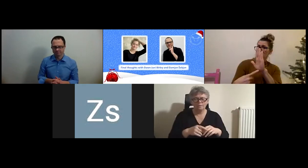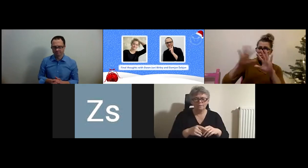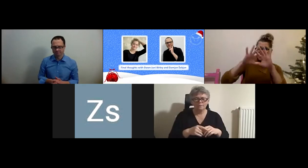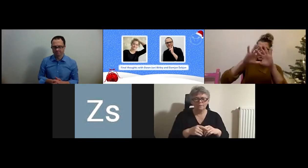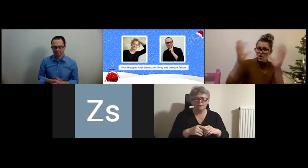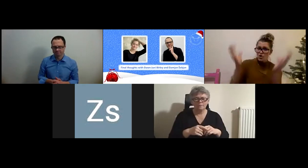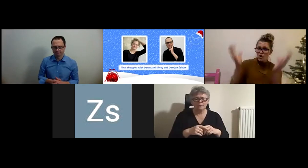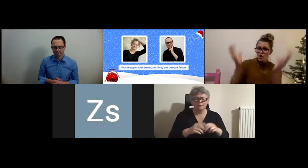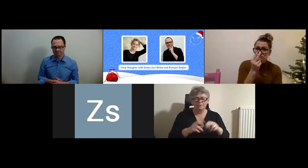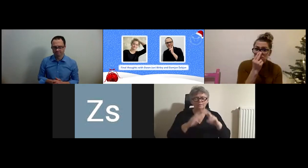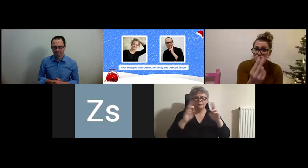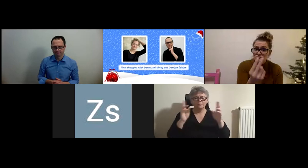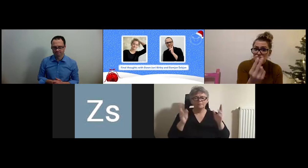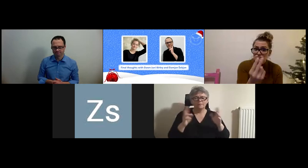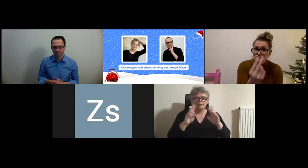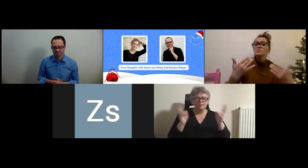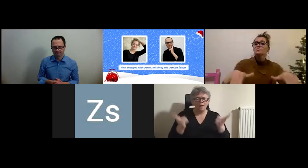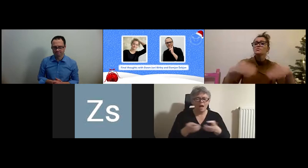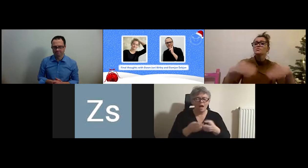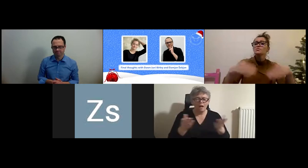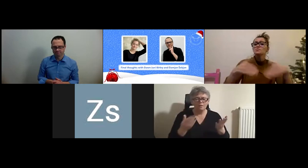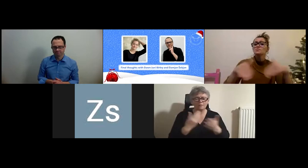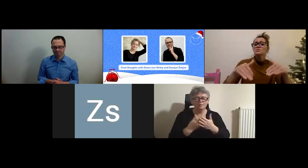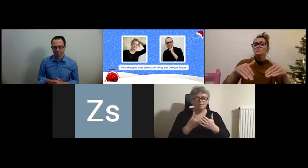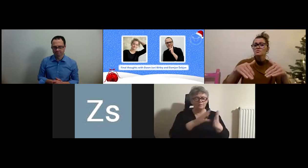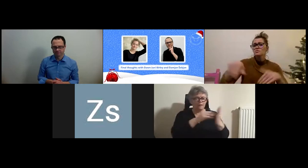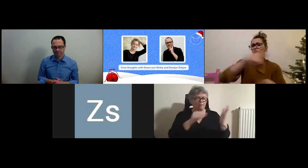Mm-hmm. This is a model for the world to see